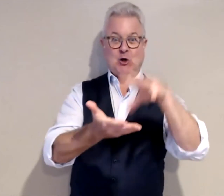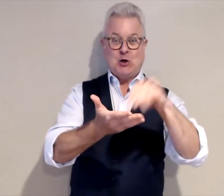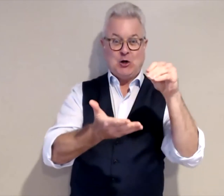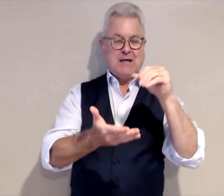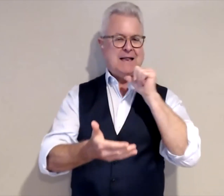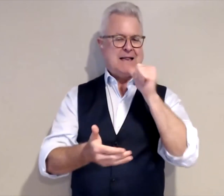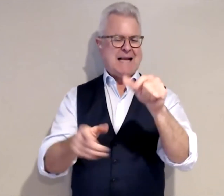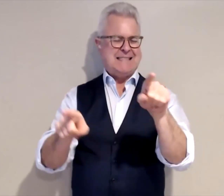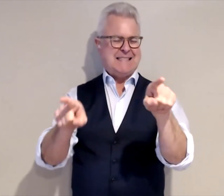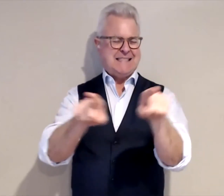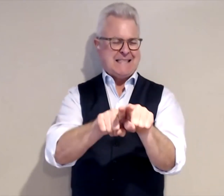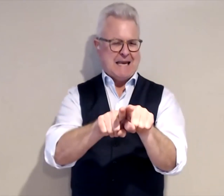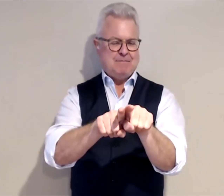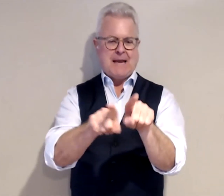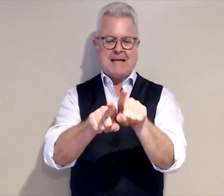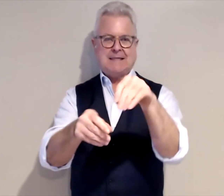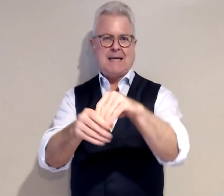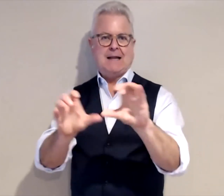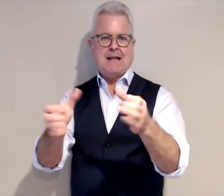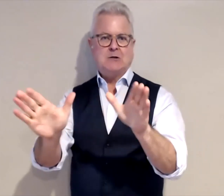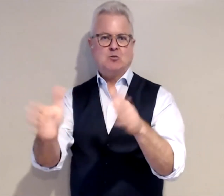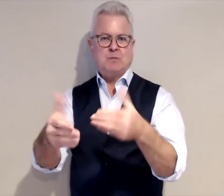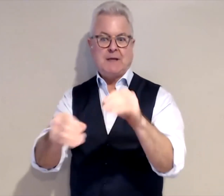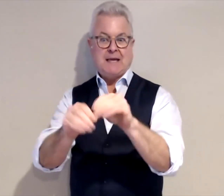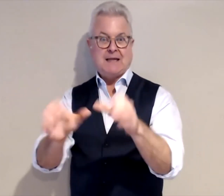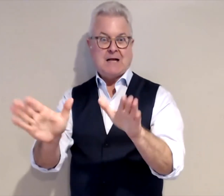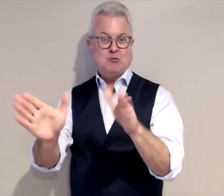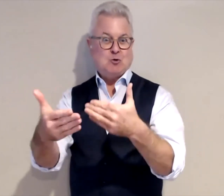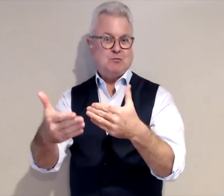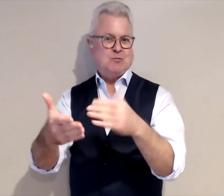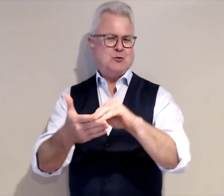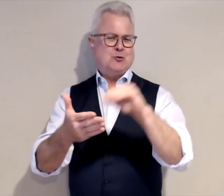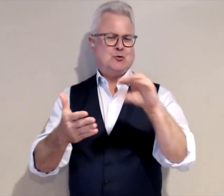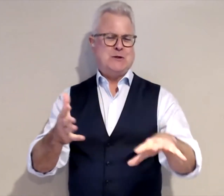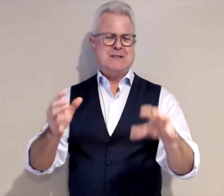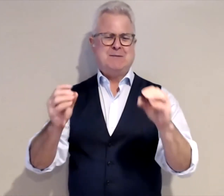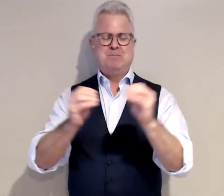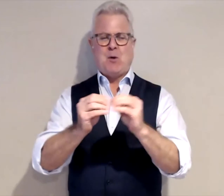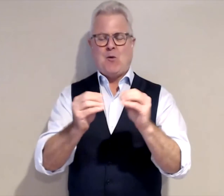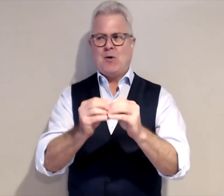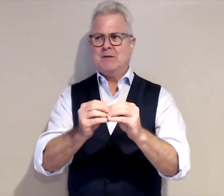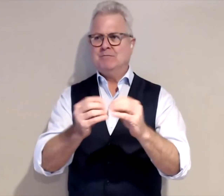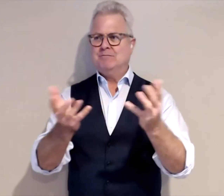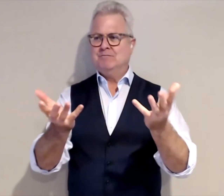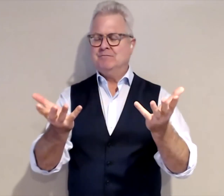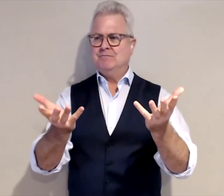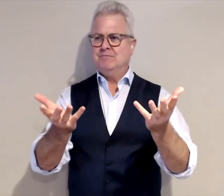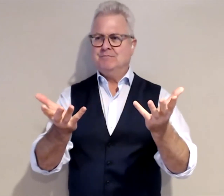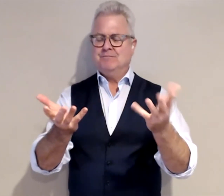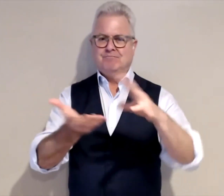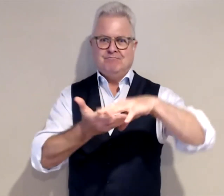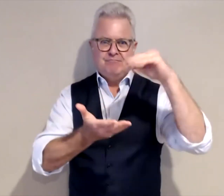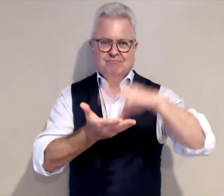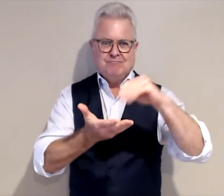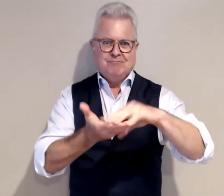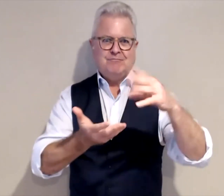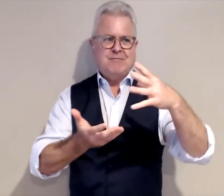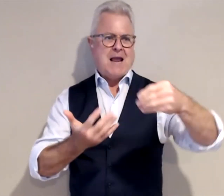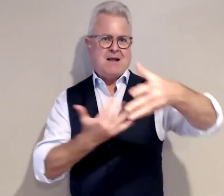He is aware that distance learning is really not the same as the in-classroom experiences.